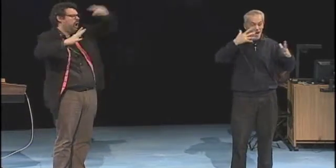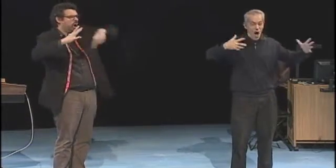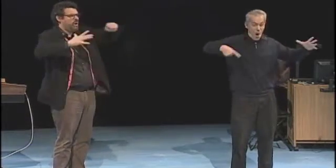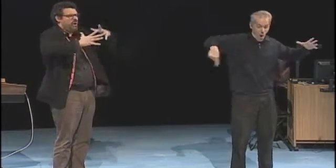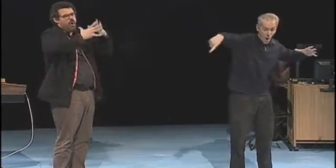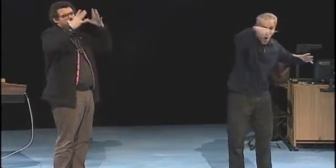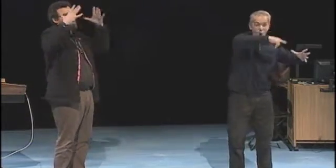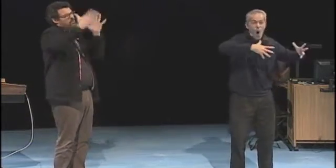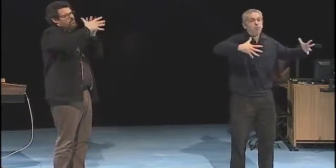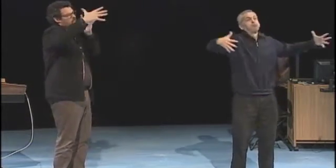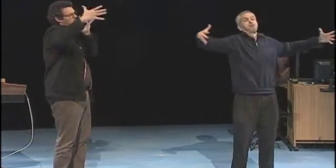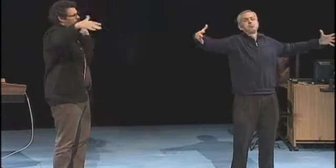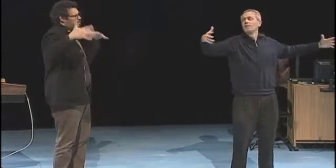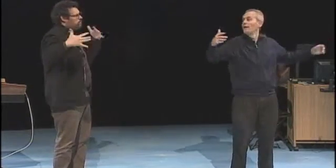was called Hush Autism.